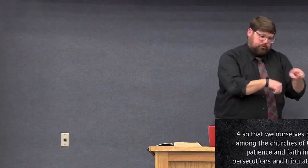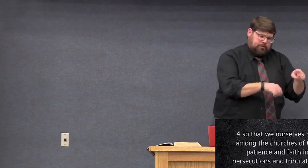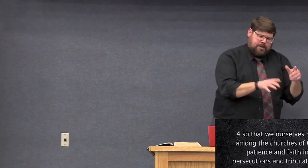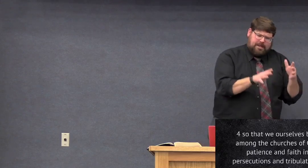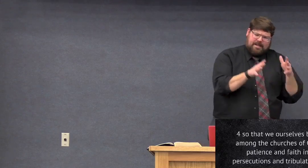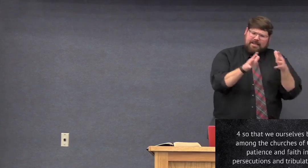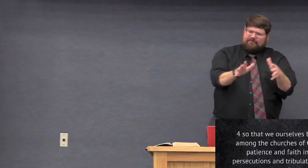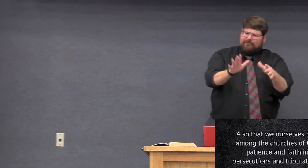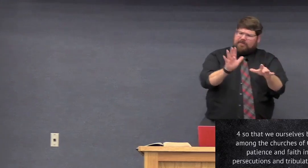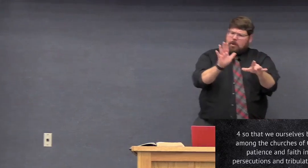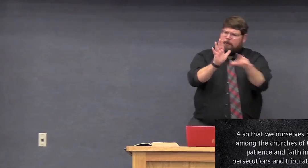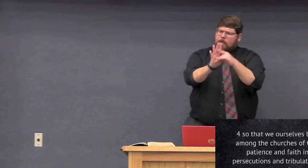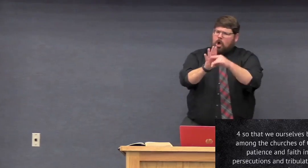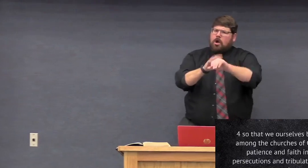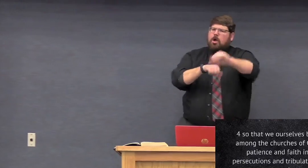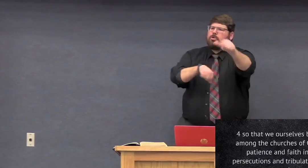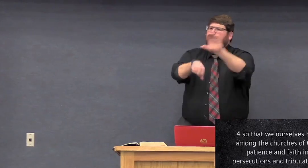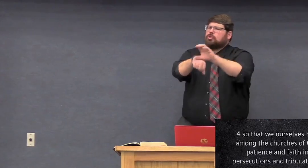So this Thessalonian church